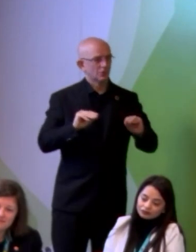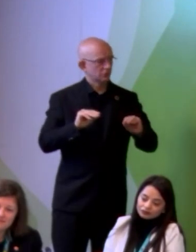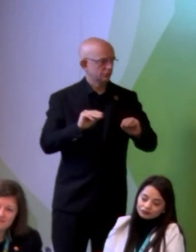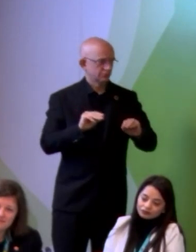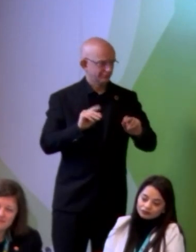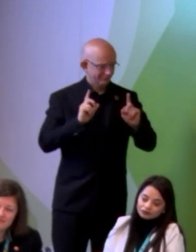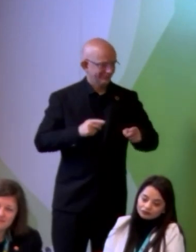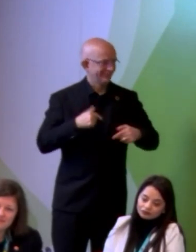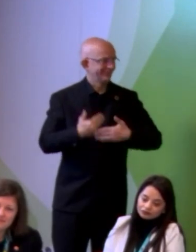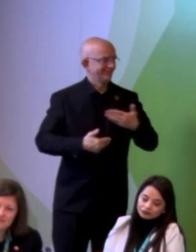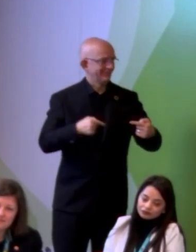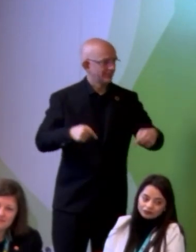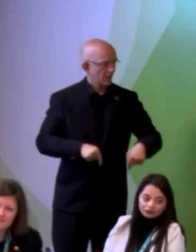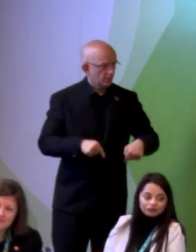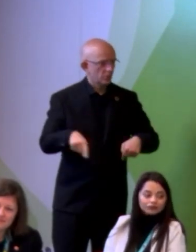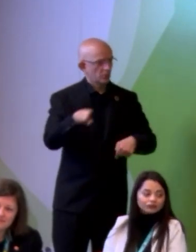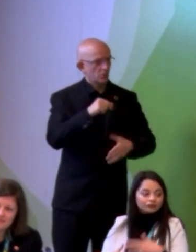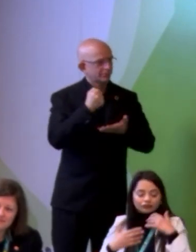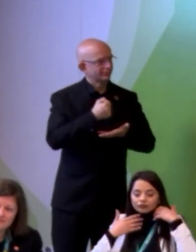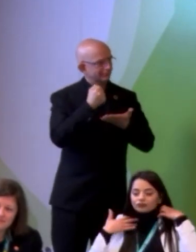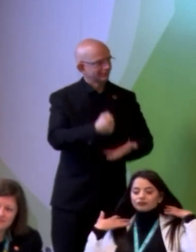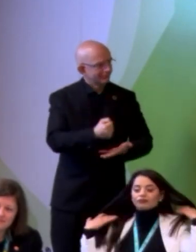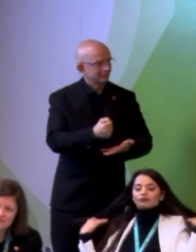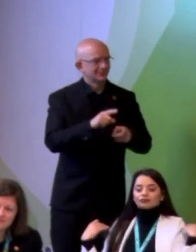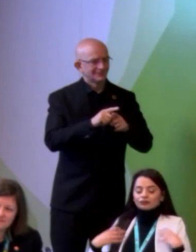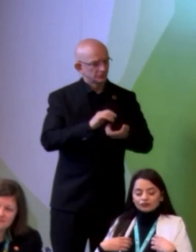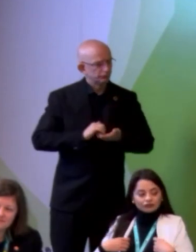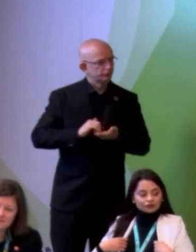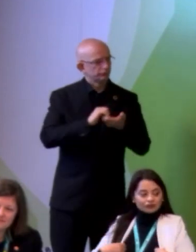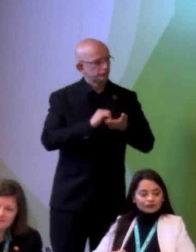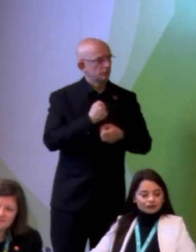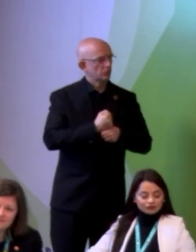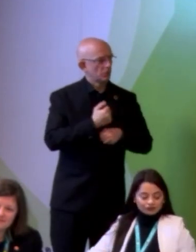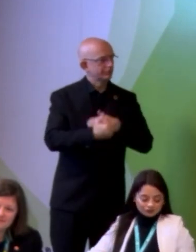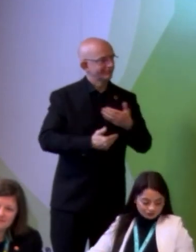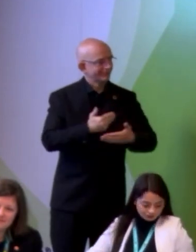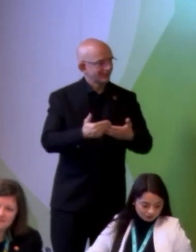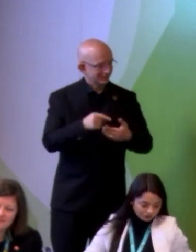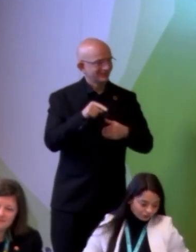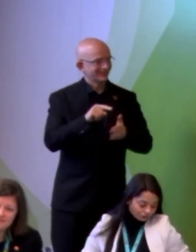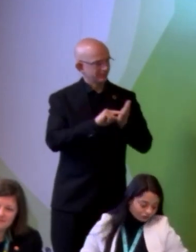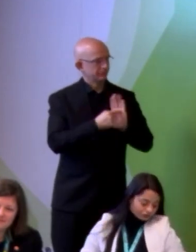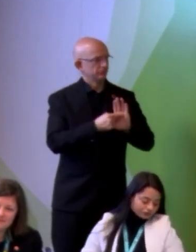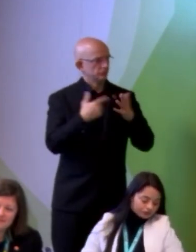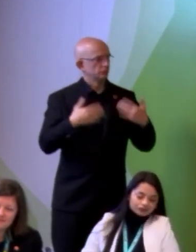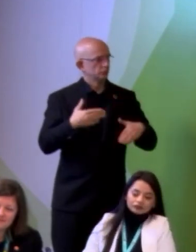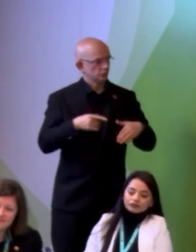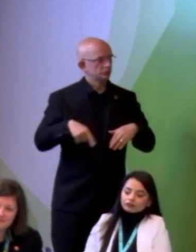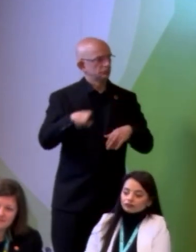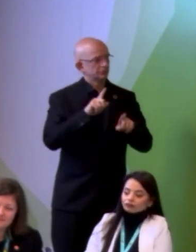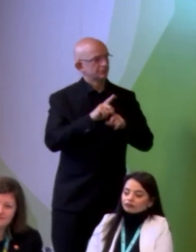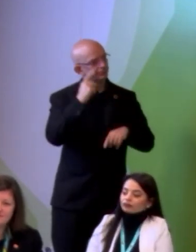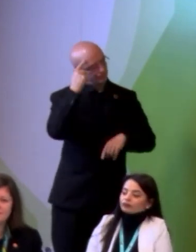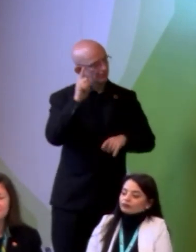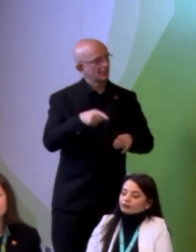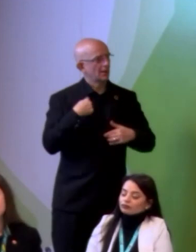and partnerships. This commitment is reflected in our accountability framework on disability